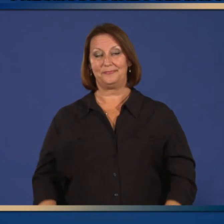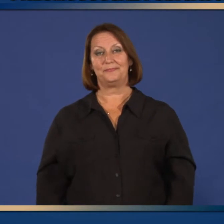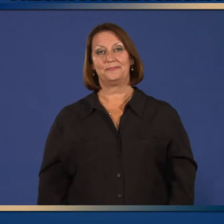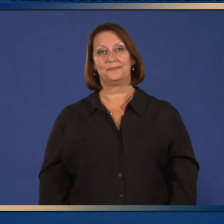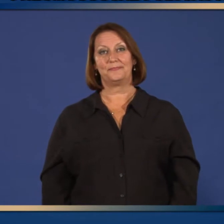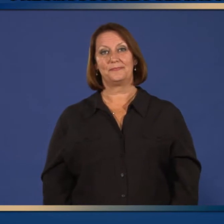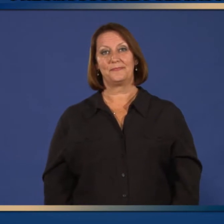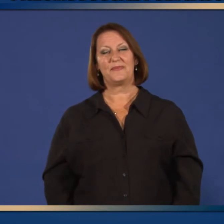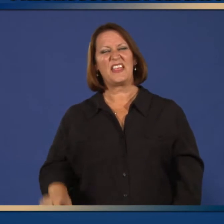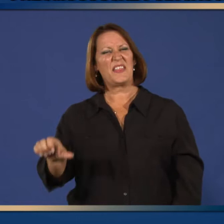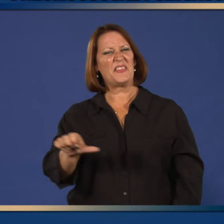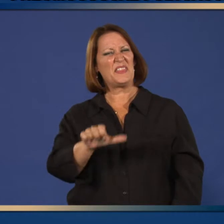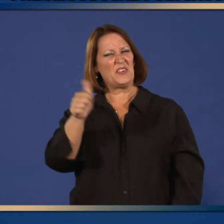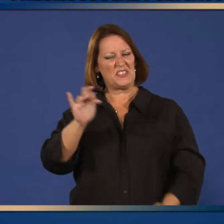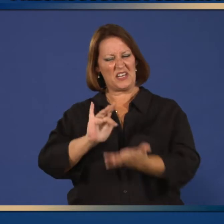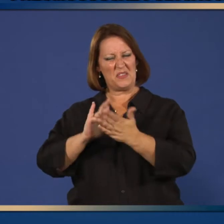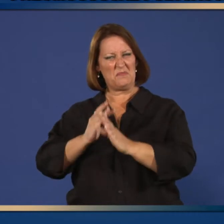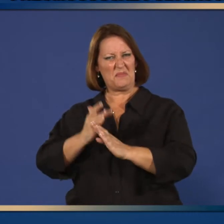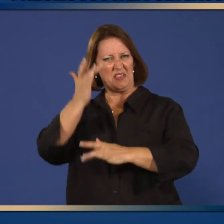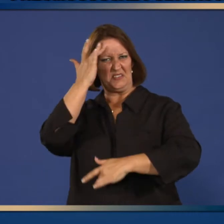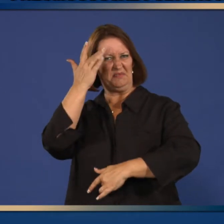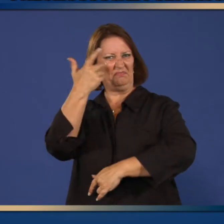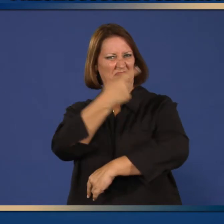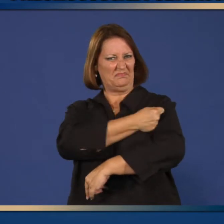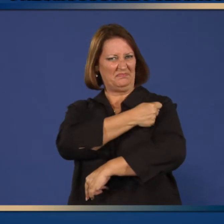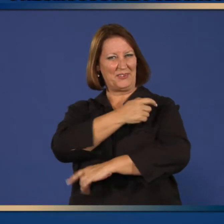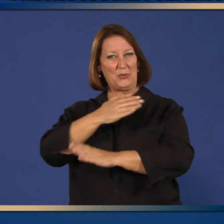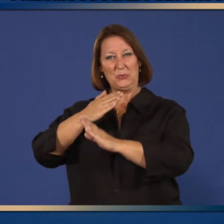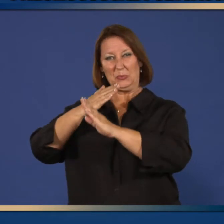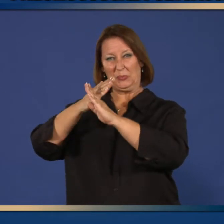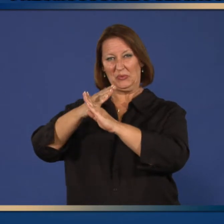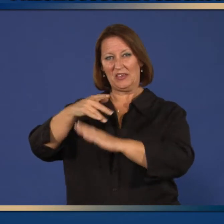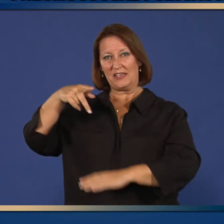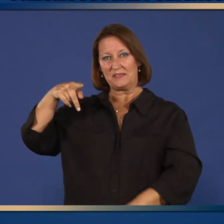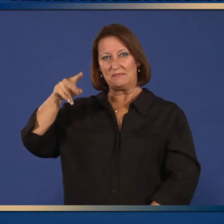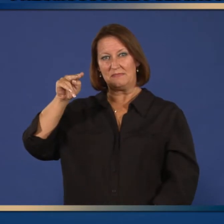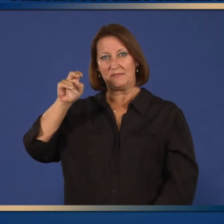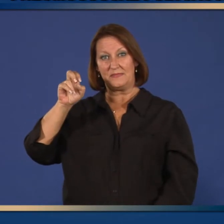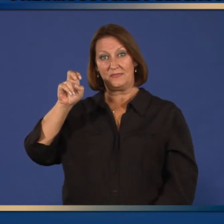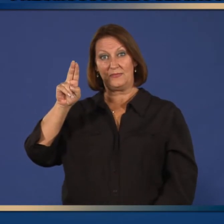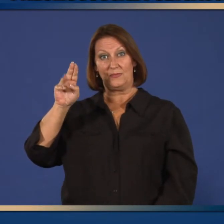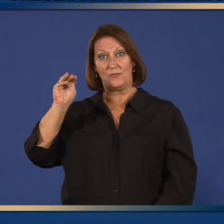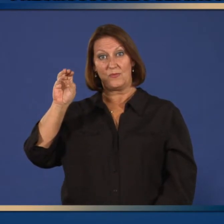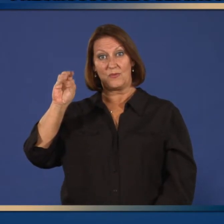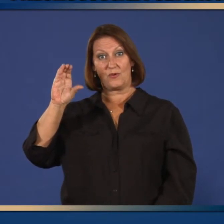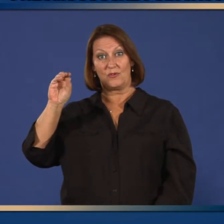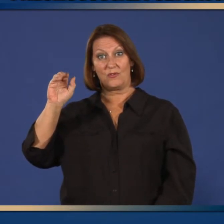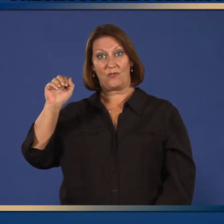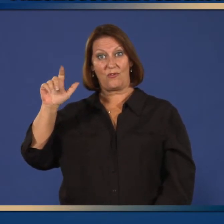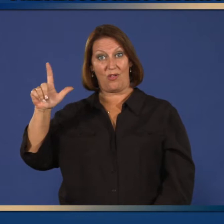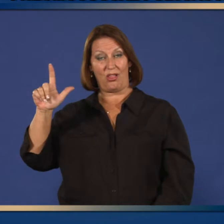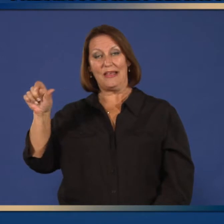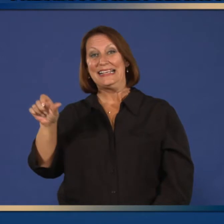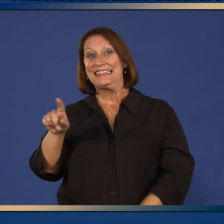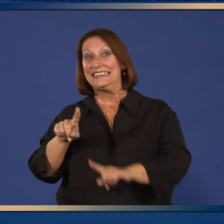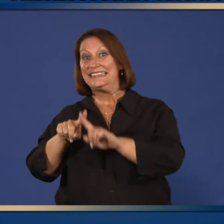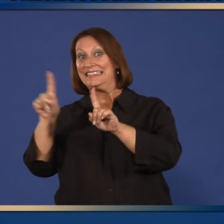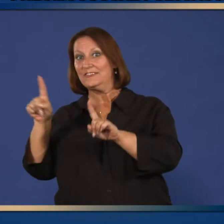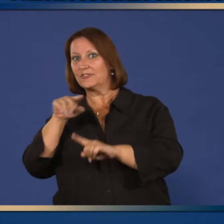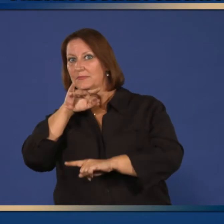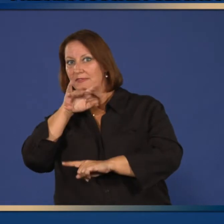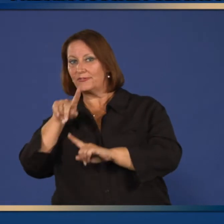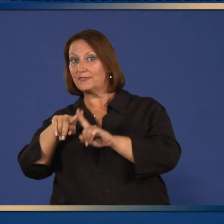Another type of pneumococcal vaccine, pneumococcal conjugate vaccine, or